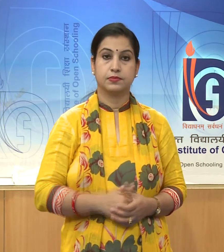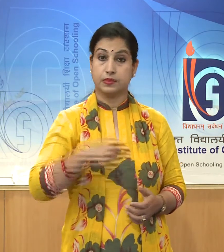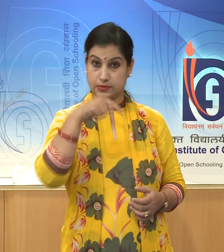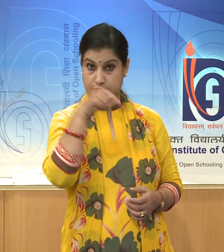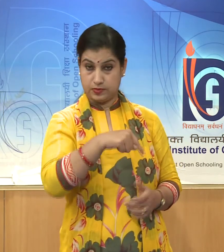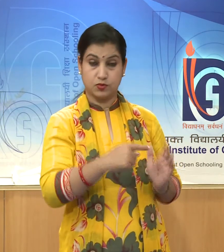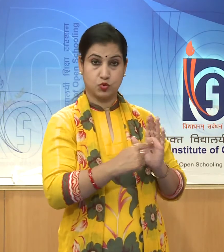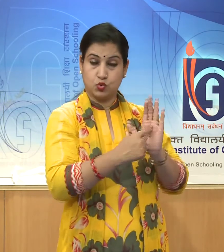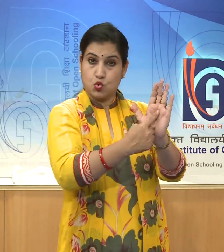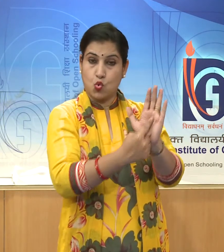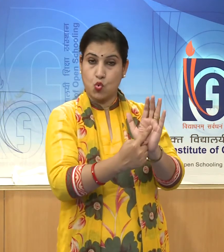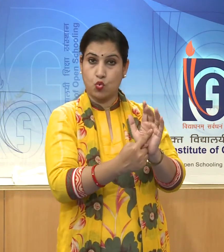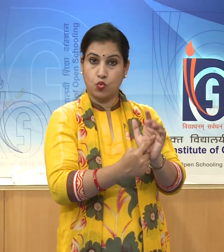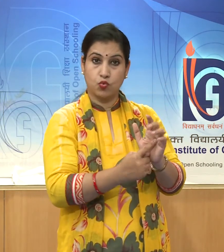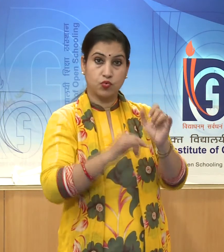This representation of the sky